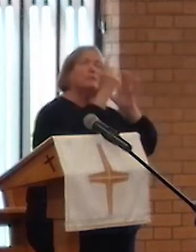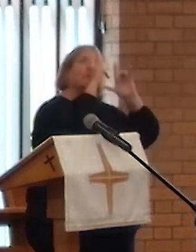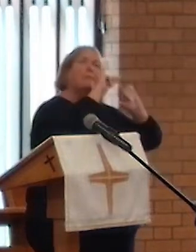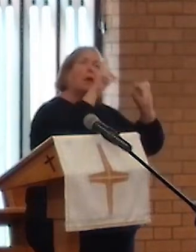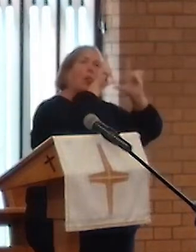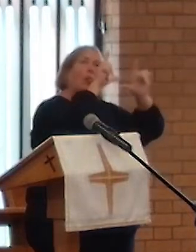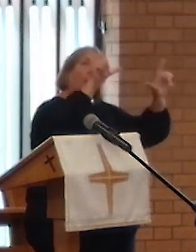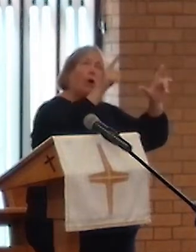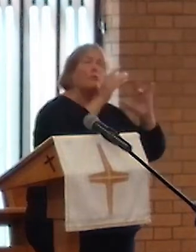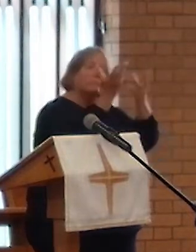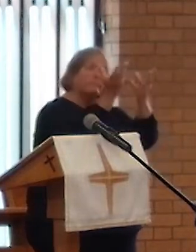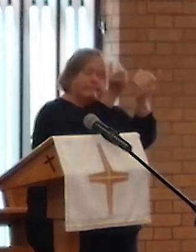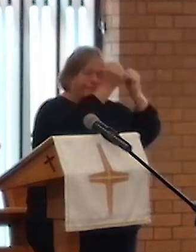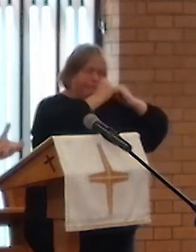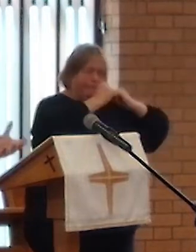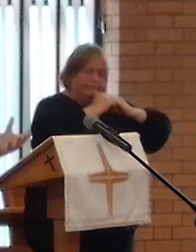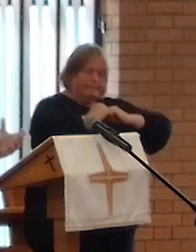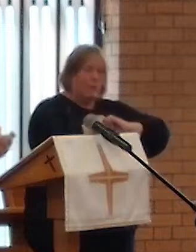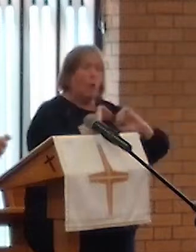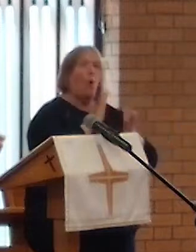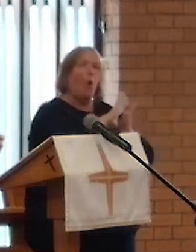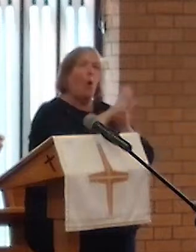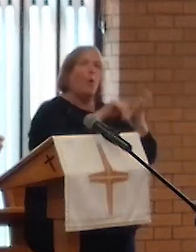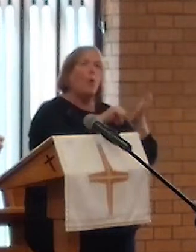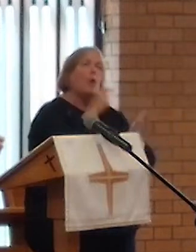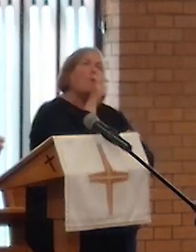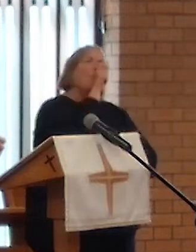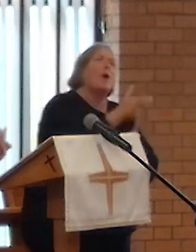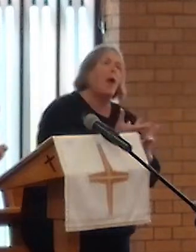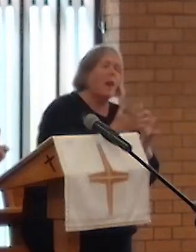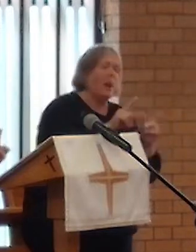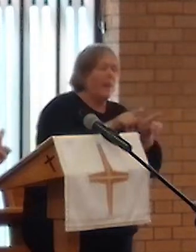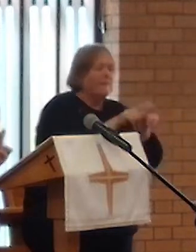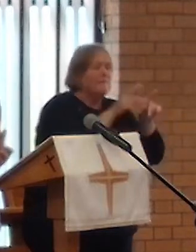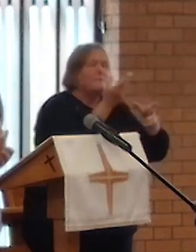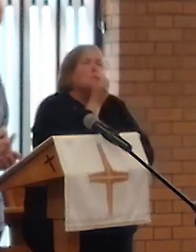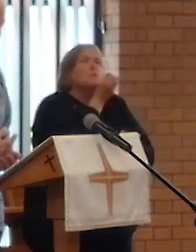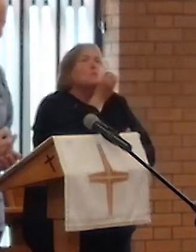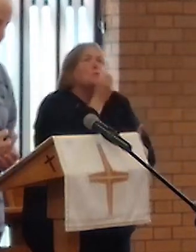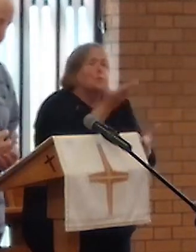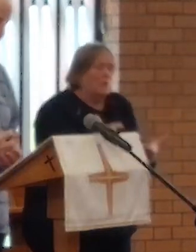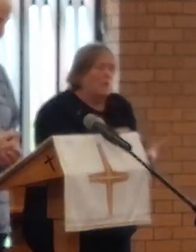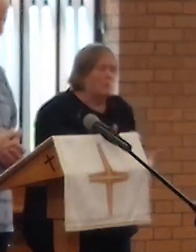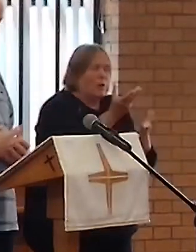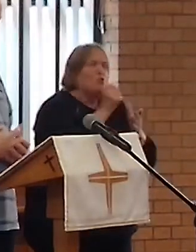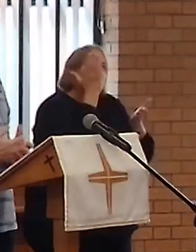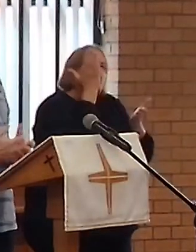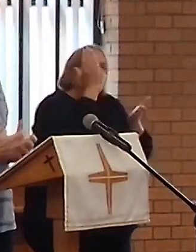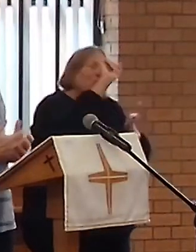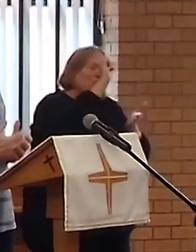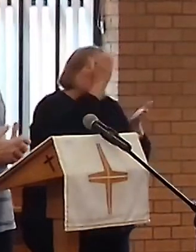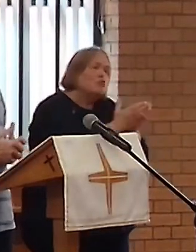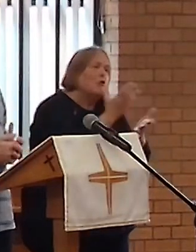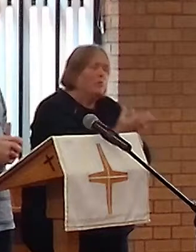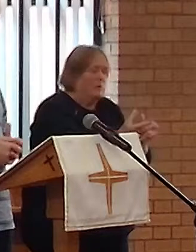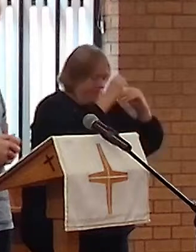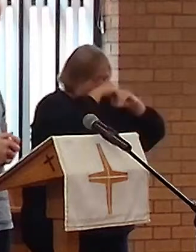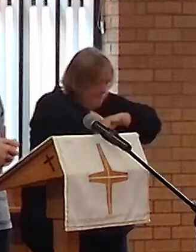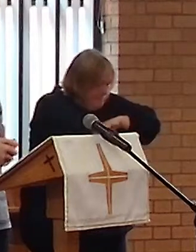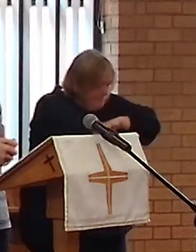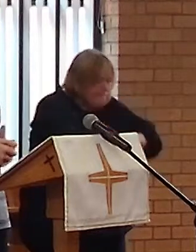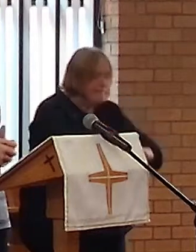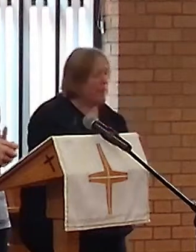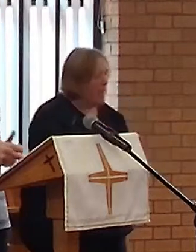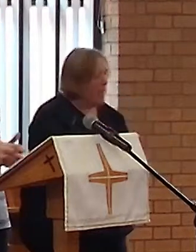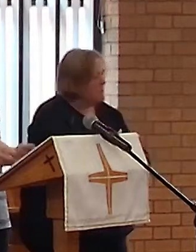holy word. Take your truth, plant it deep in us, shape and fashion us in your